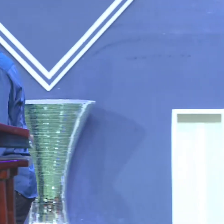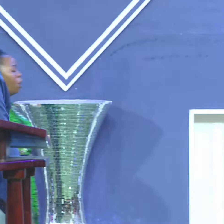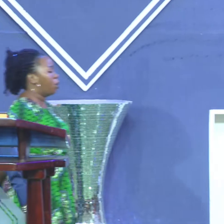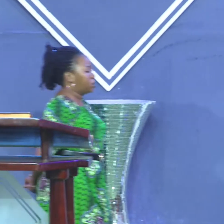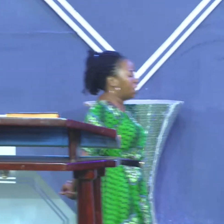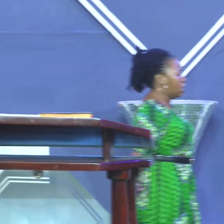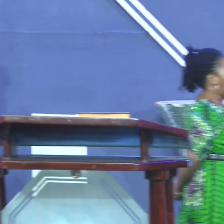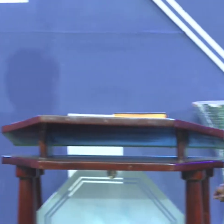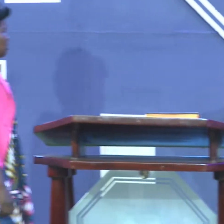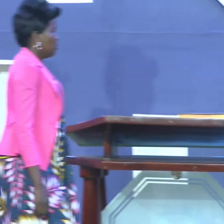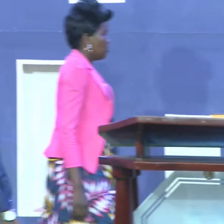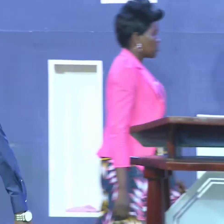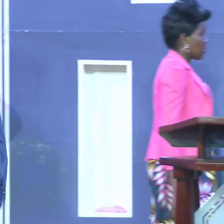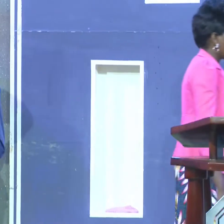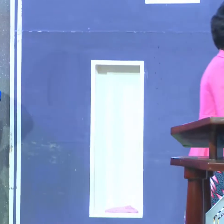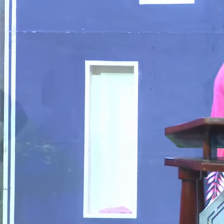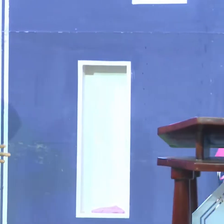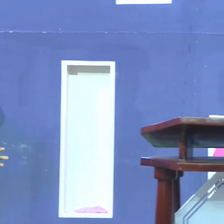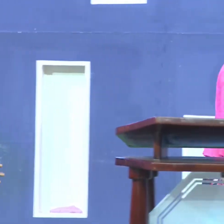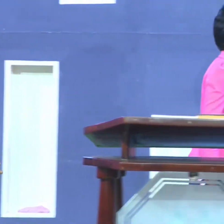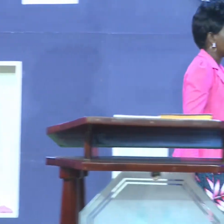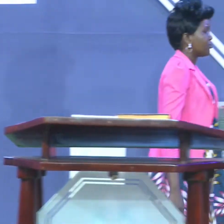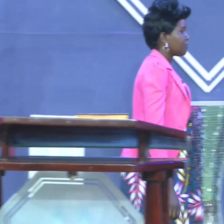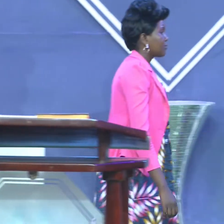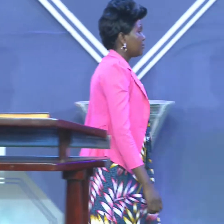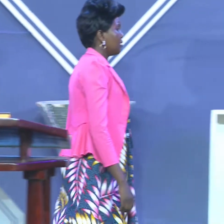z'okufa zeggula tuvaayo